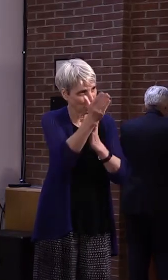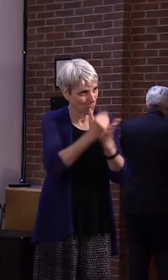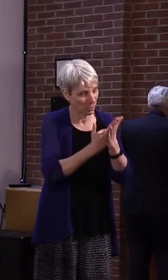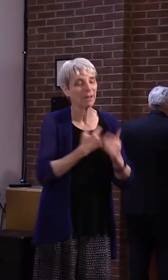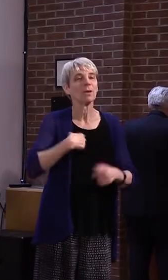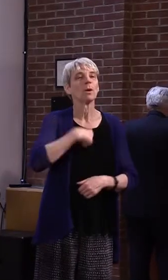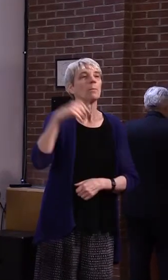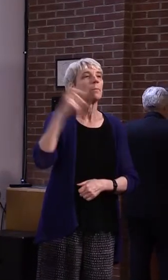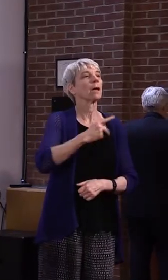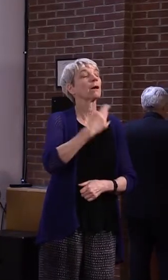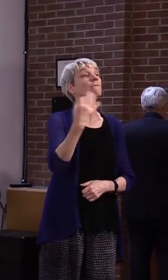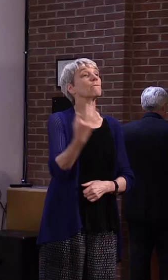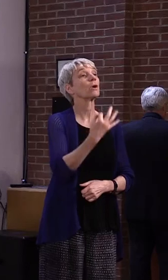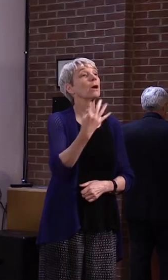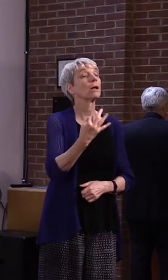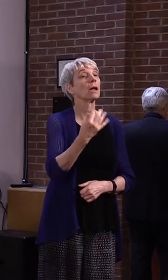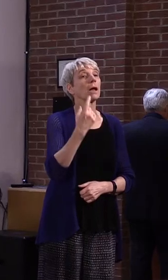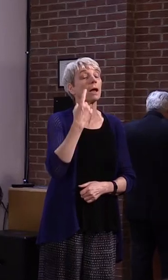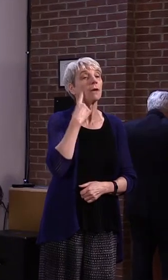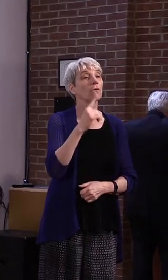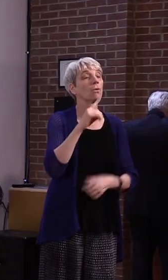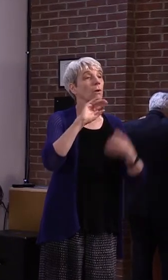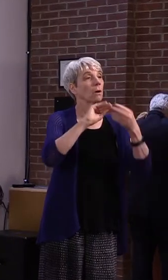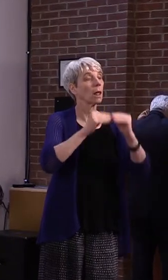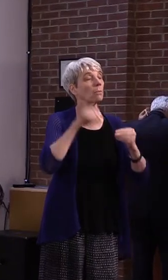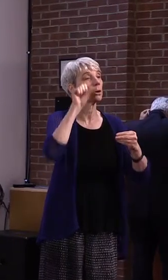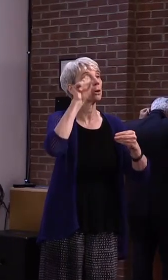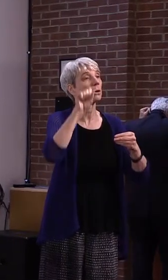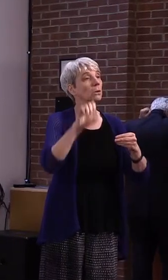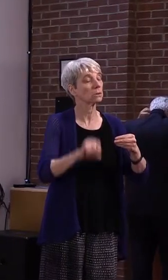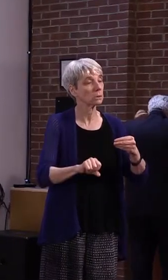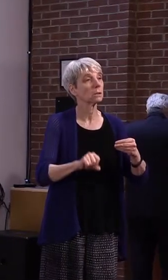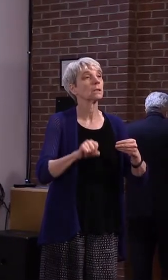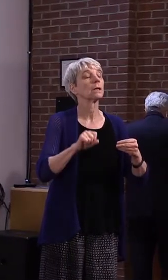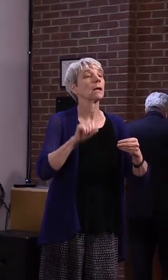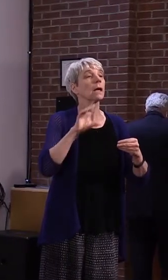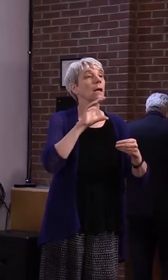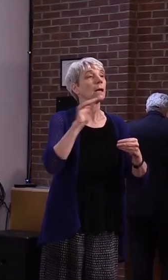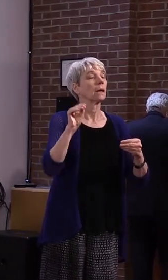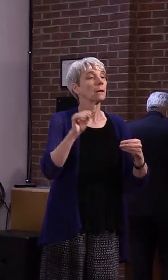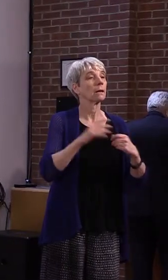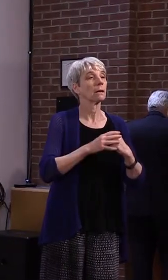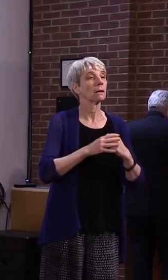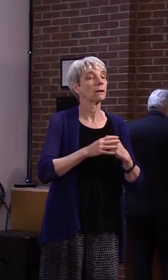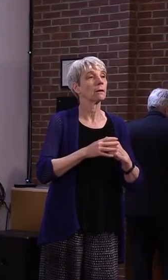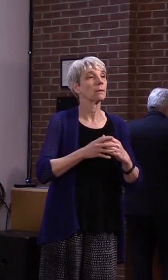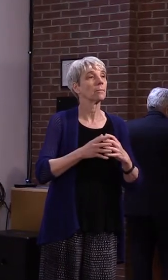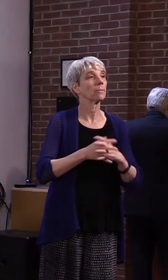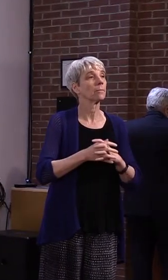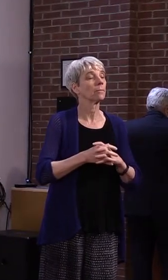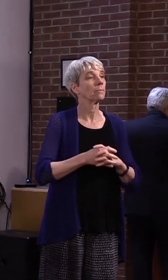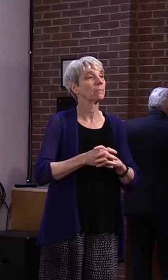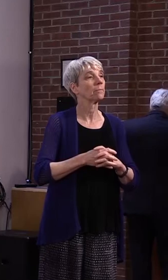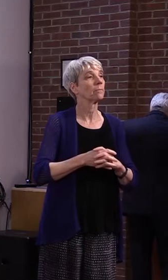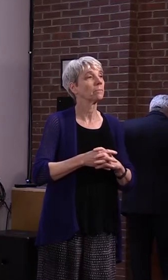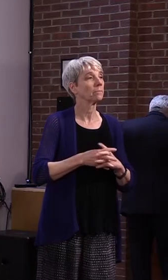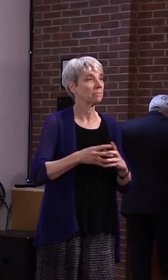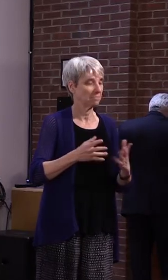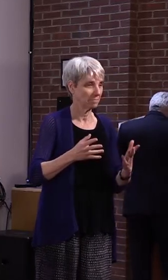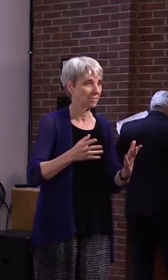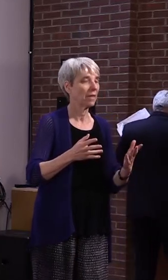back on Friday for our modeling and determining the vast